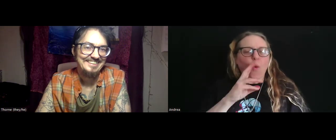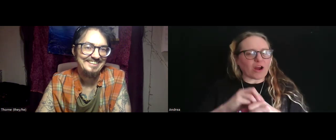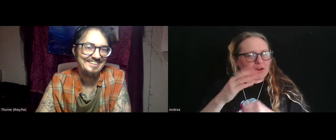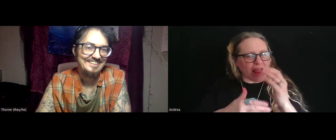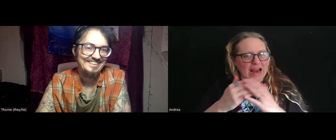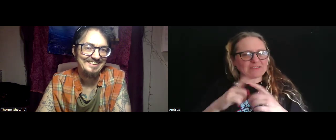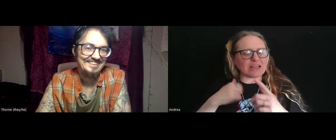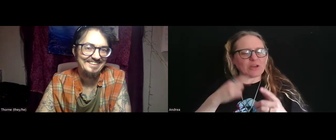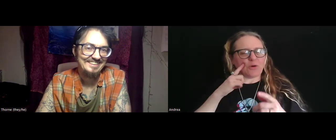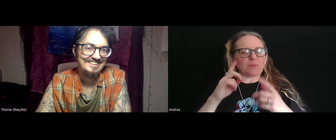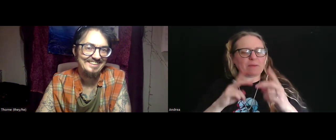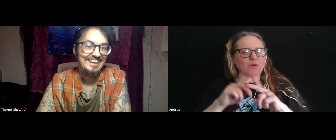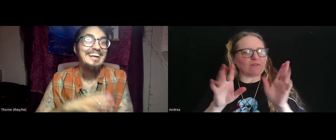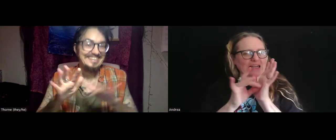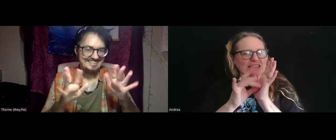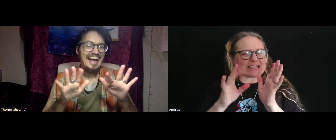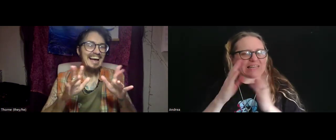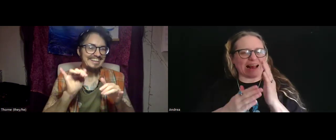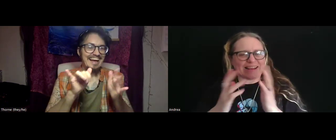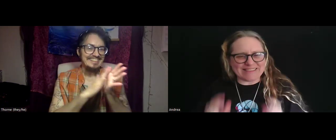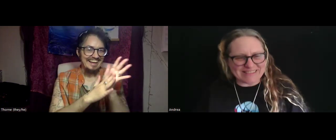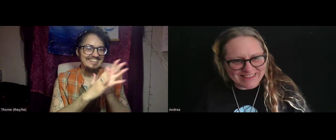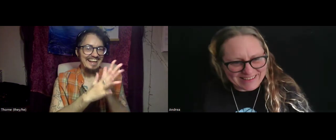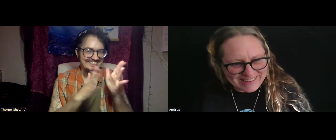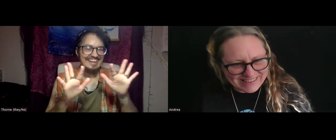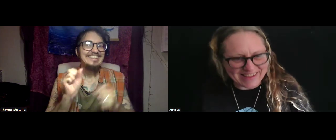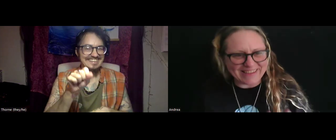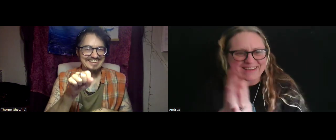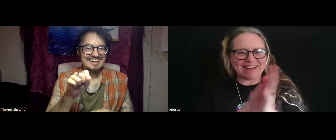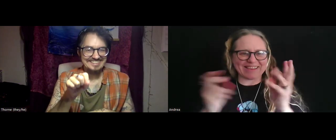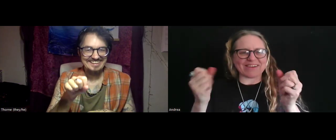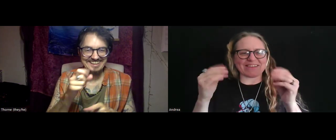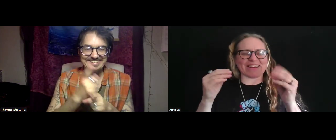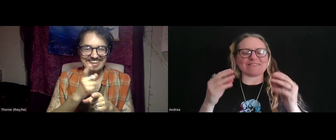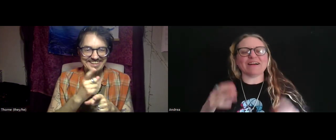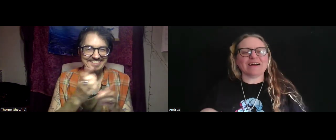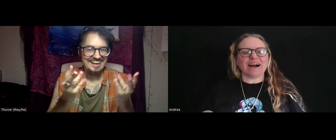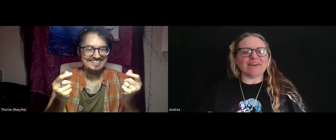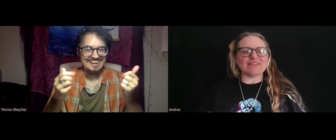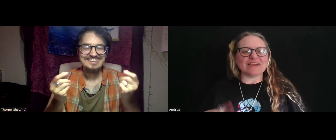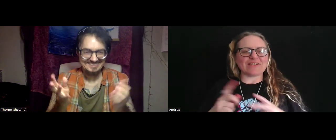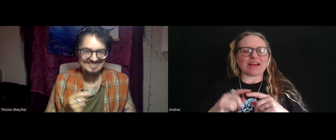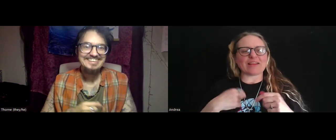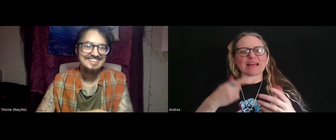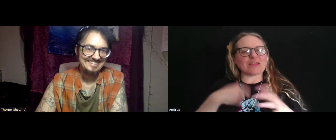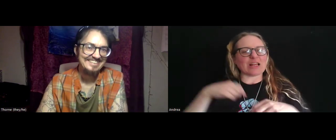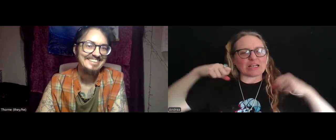water in the hands, like people have like sticky hands. Yeah, like they're kind of like